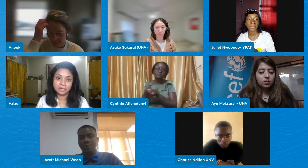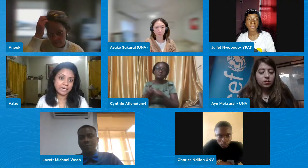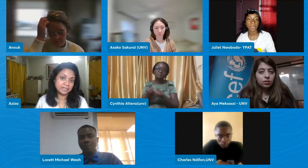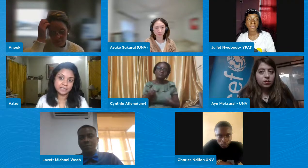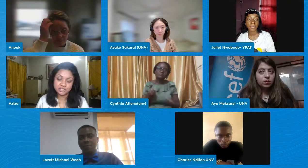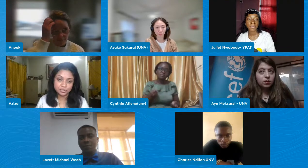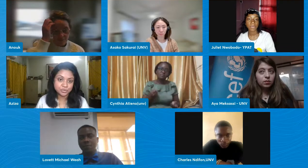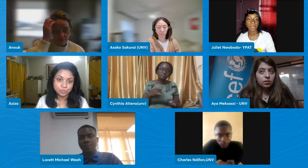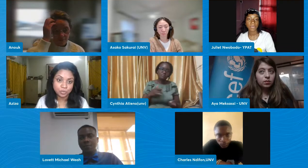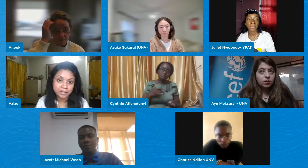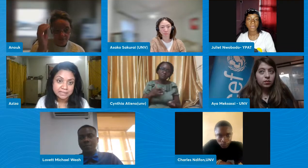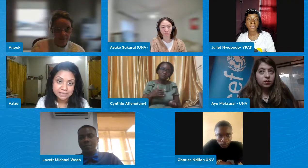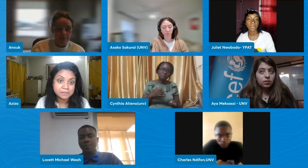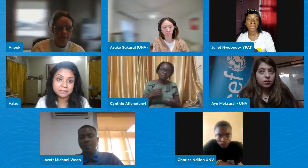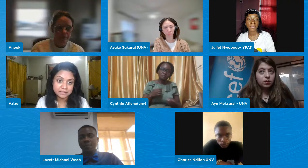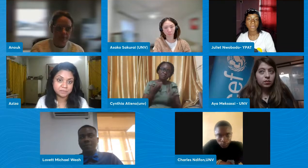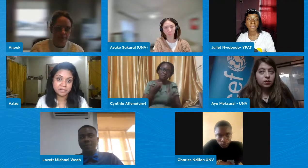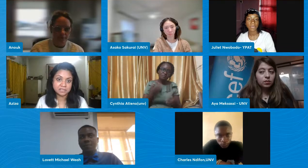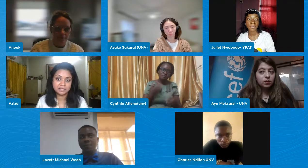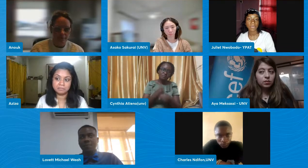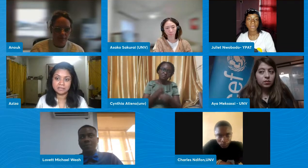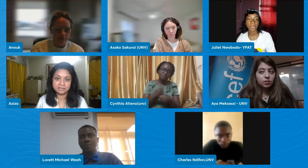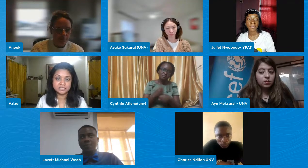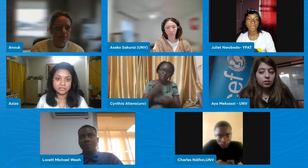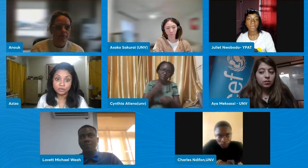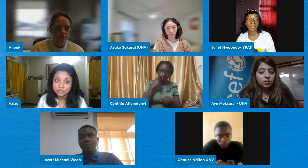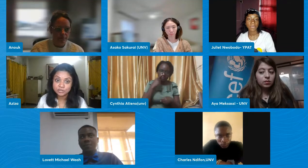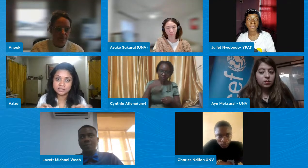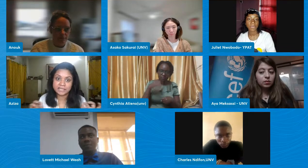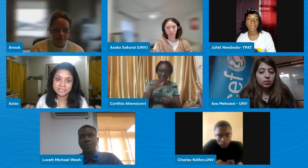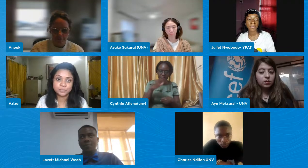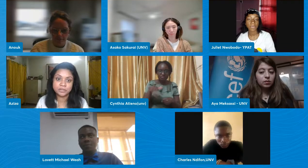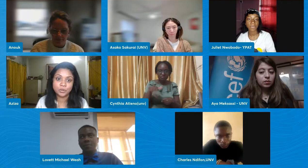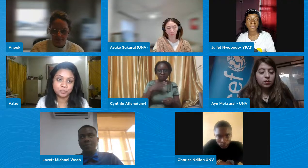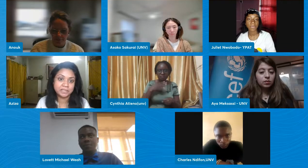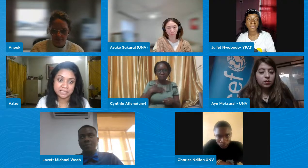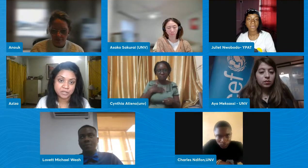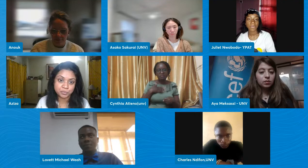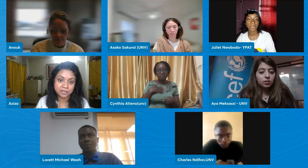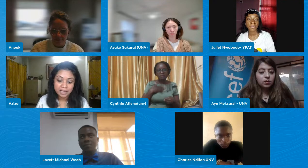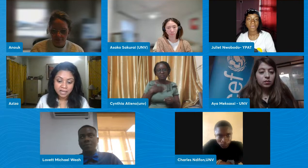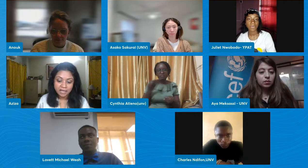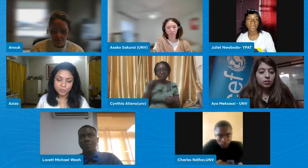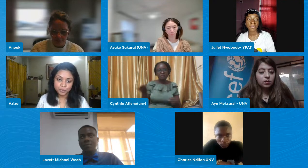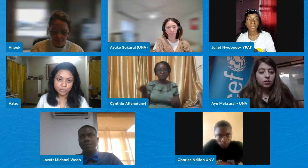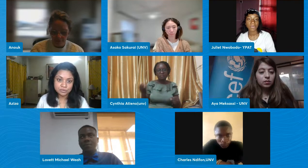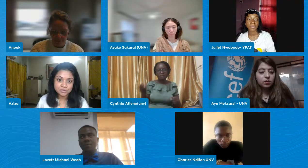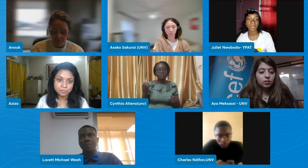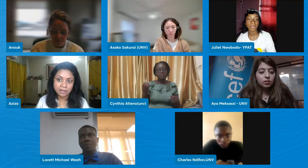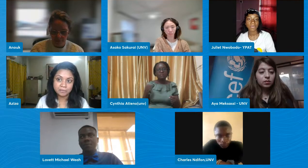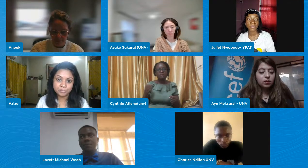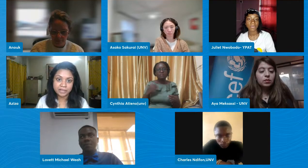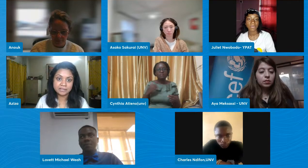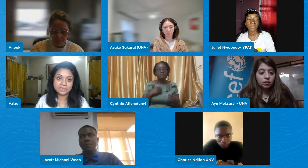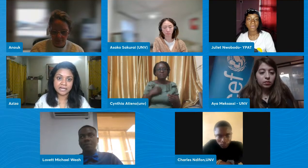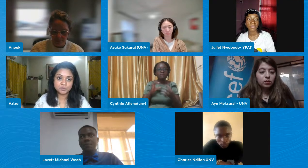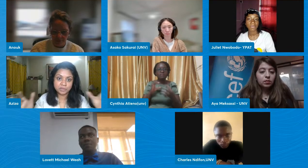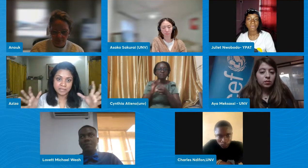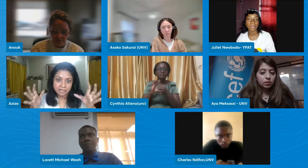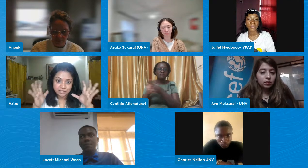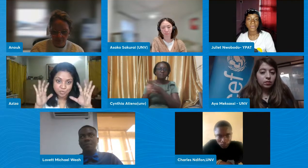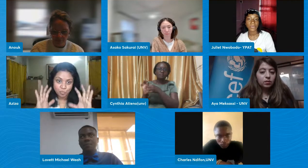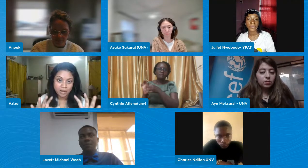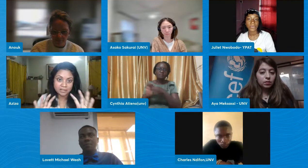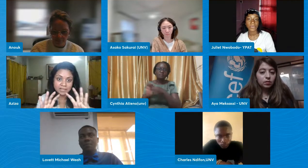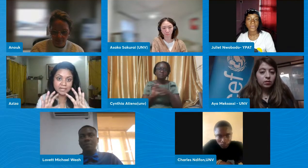Bangladesh and the NGOs who work in disability, especially in Bangladesh, are also connected with the OPD network. And we're also bringing the